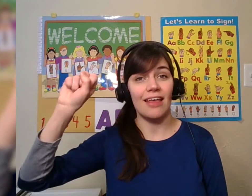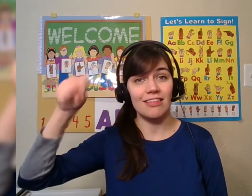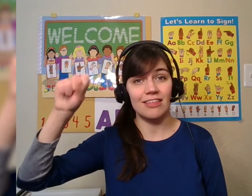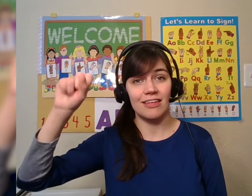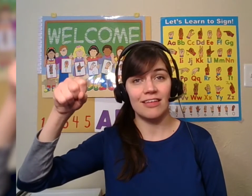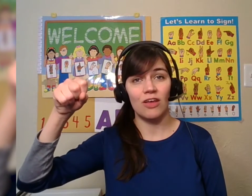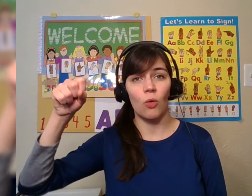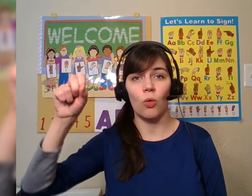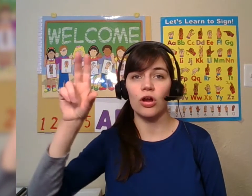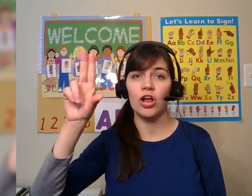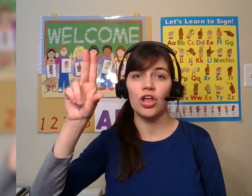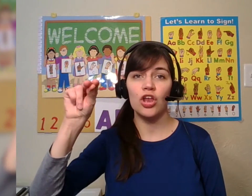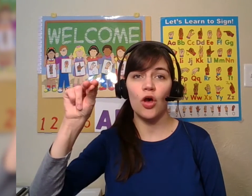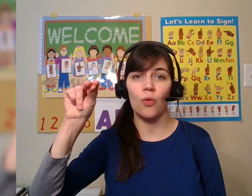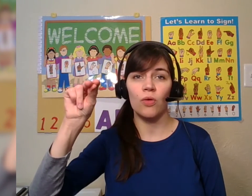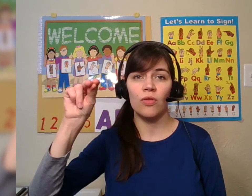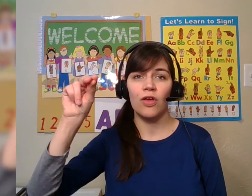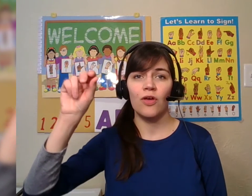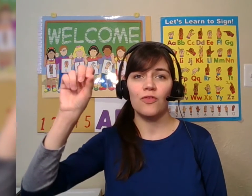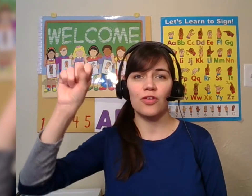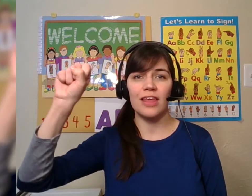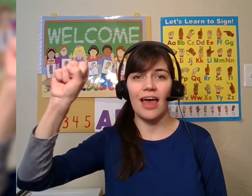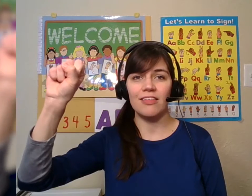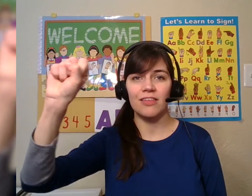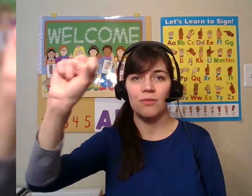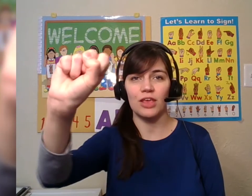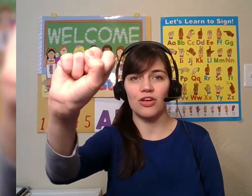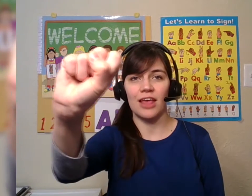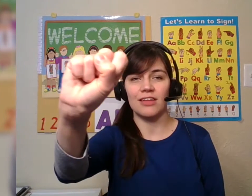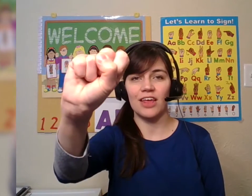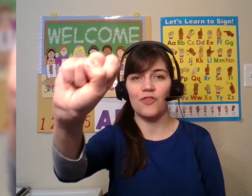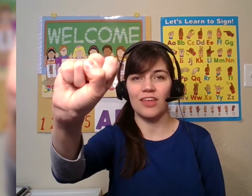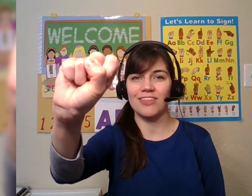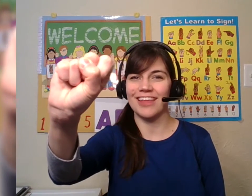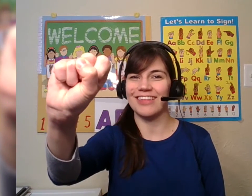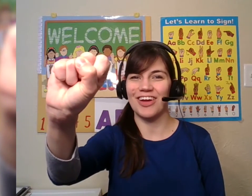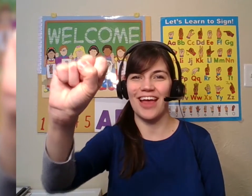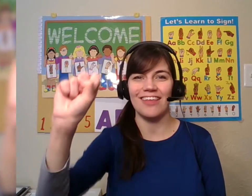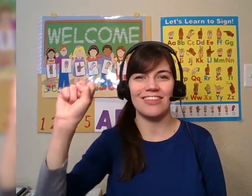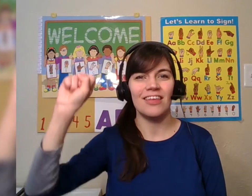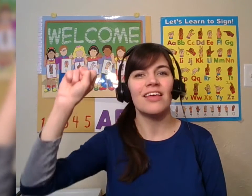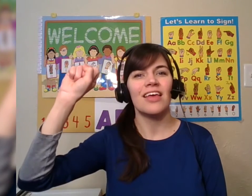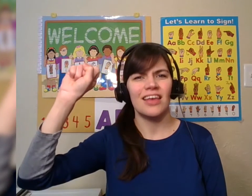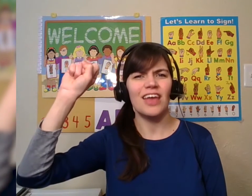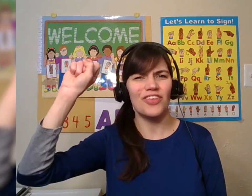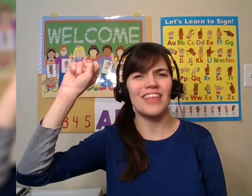yes or no. For yes, make your hand like a fist, like the letter S. Kind of looks like a